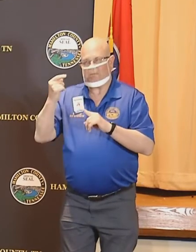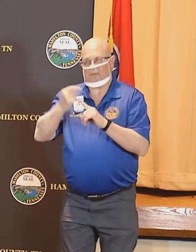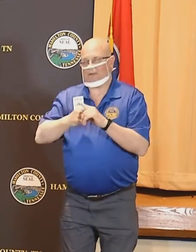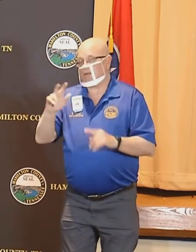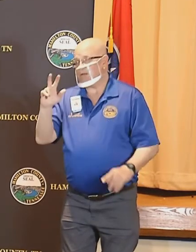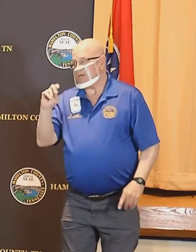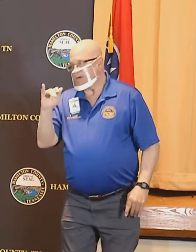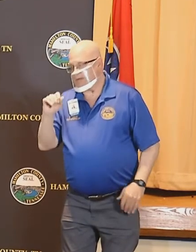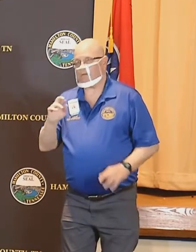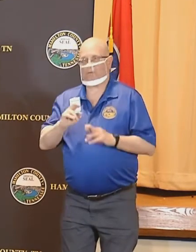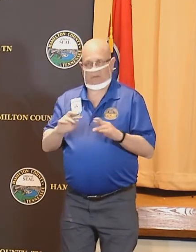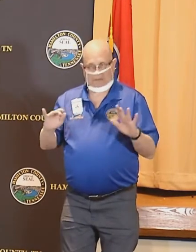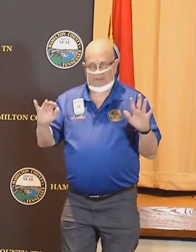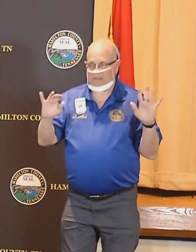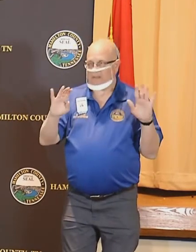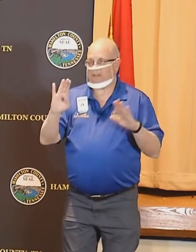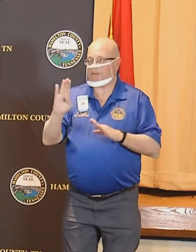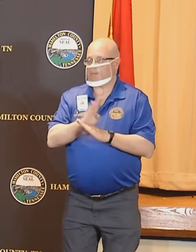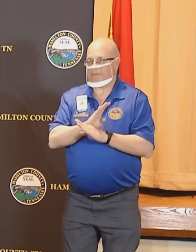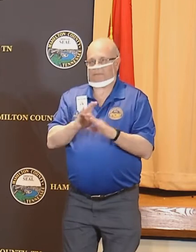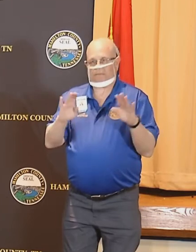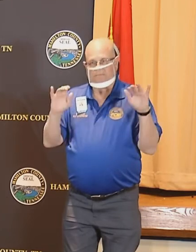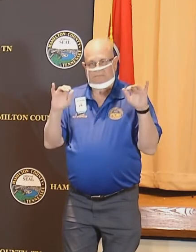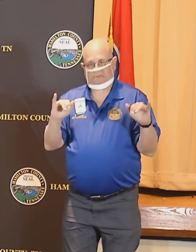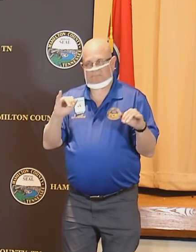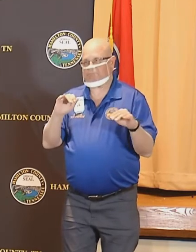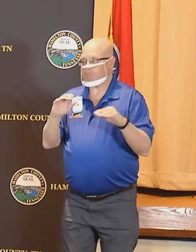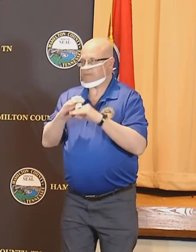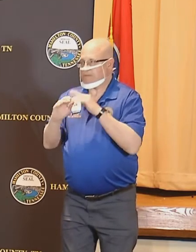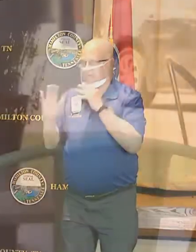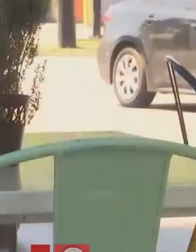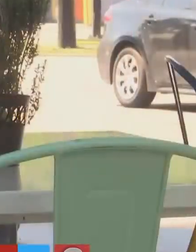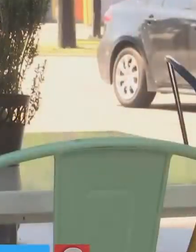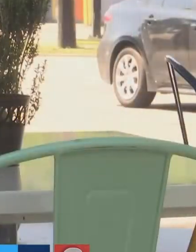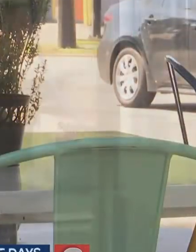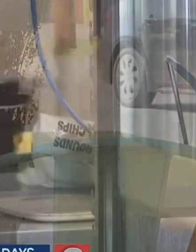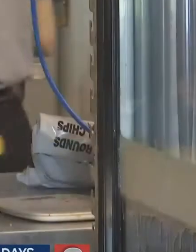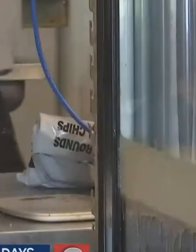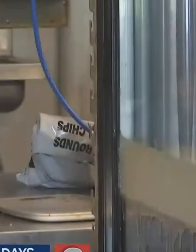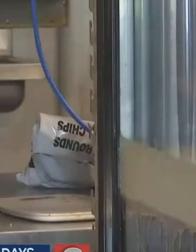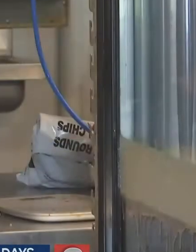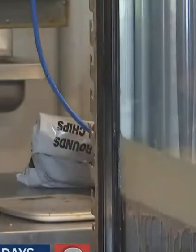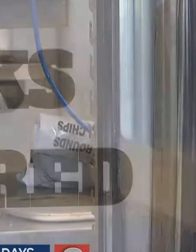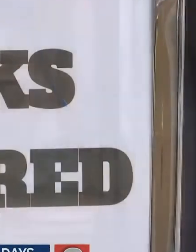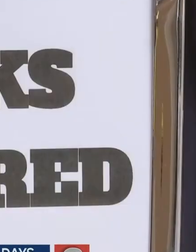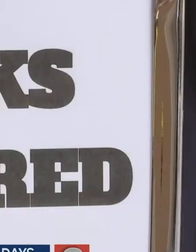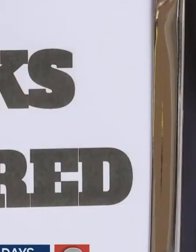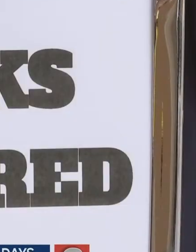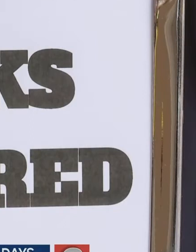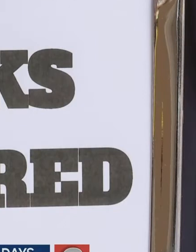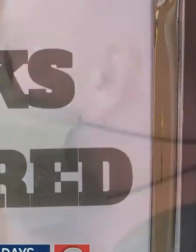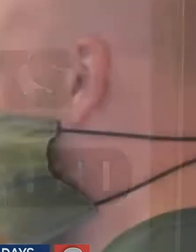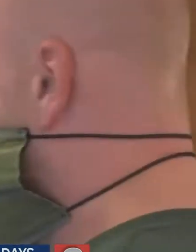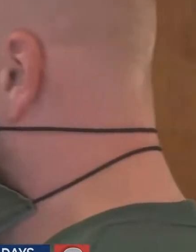to gear back up to where they were comfortable. Mayor Coppinger says businesses can still require customers